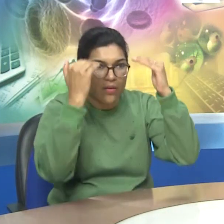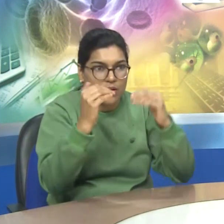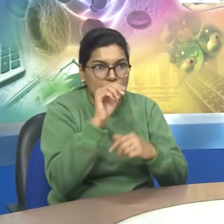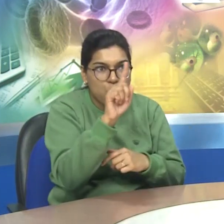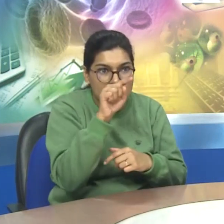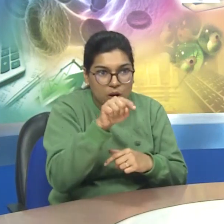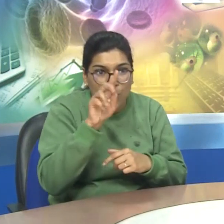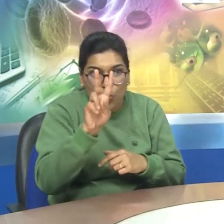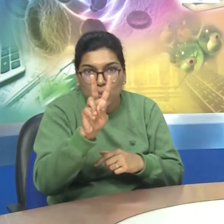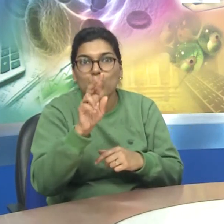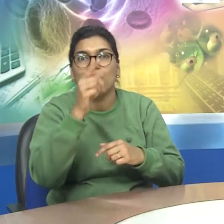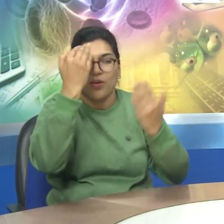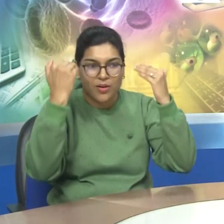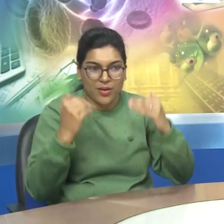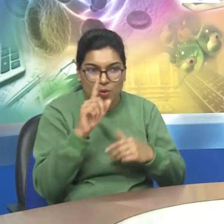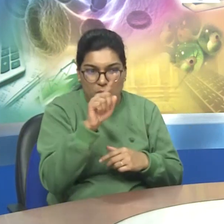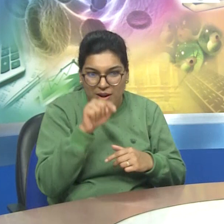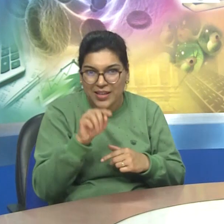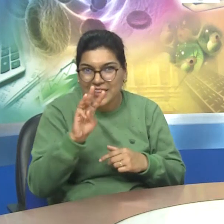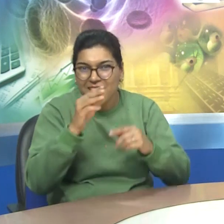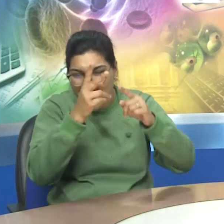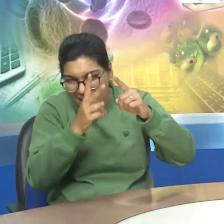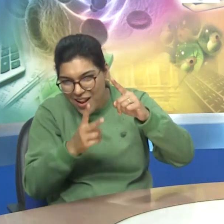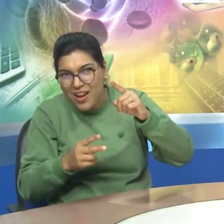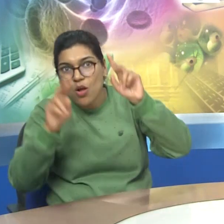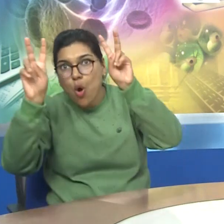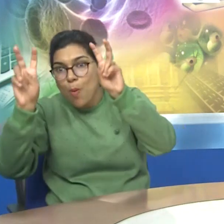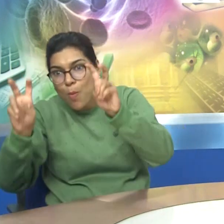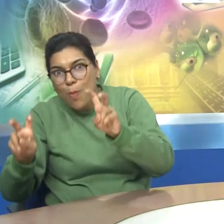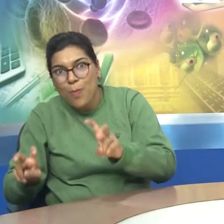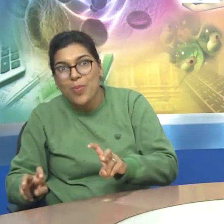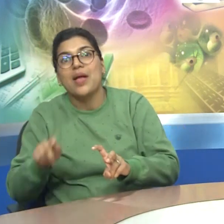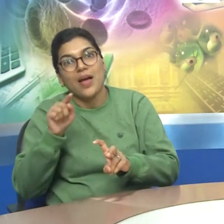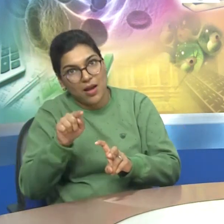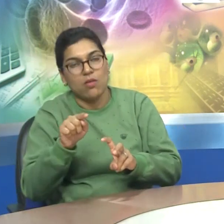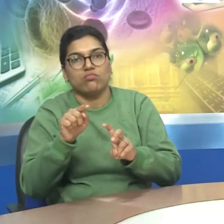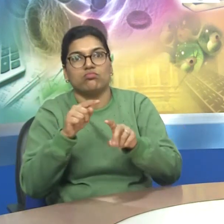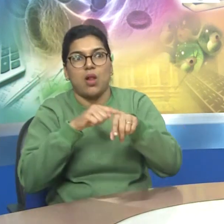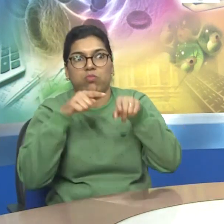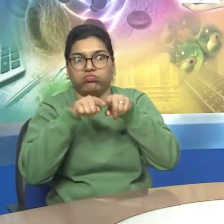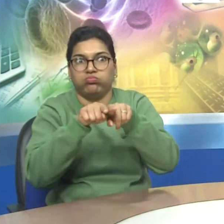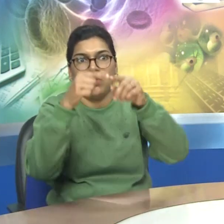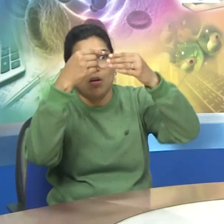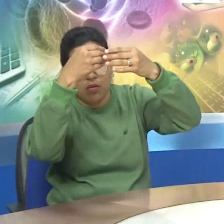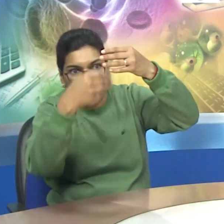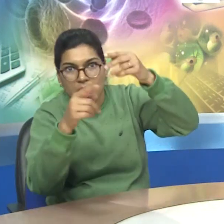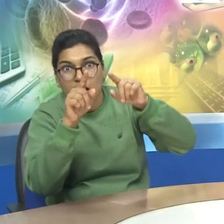So this is the classification type. In this we use different notations, and sometimes the notations are